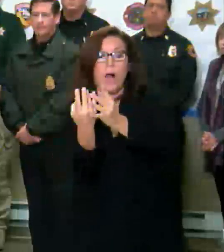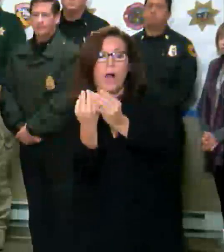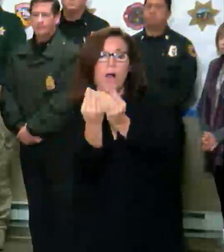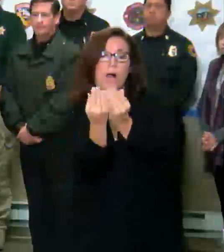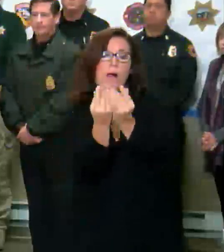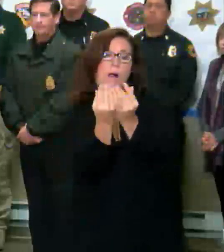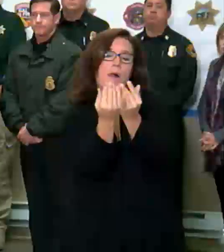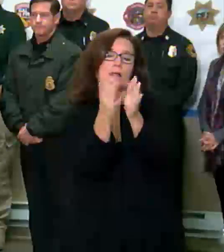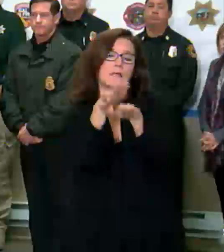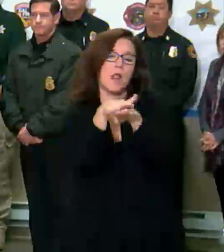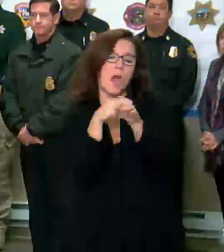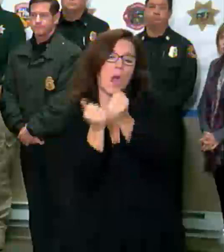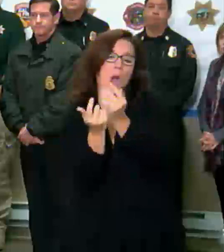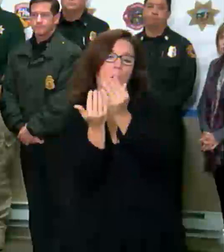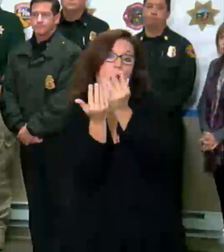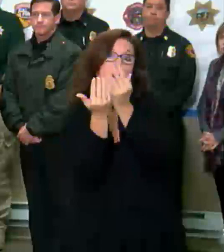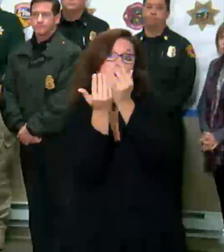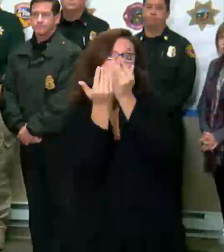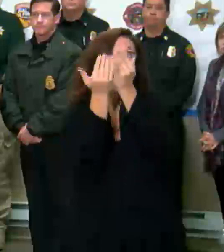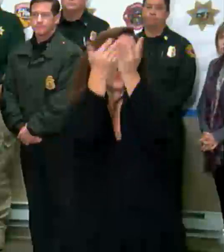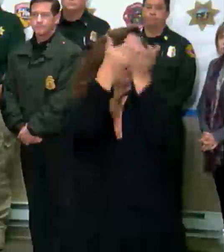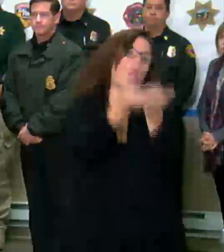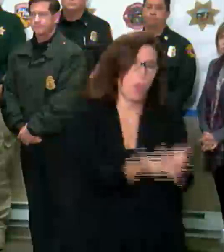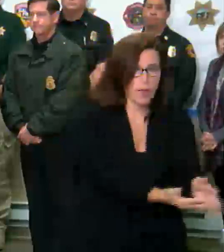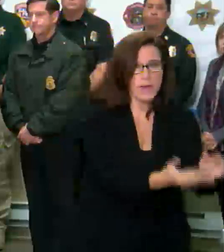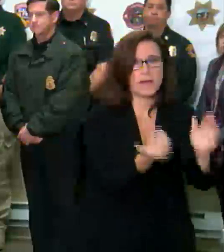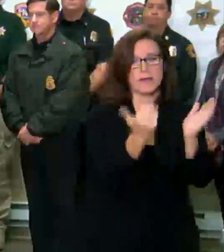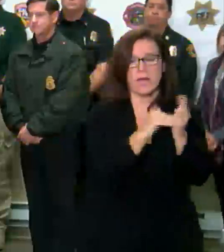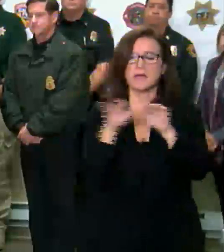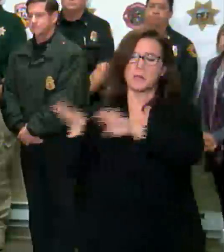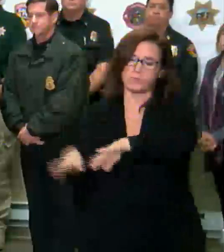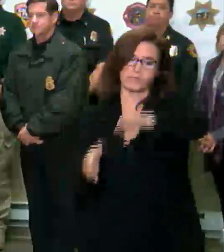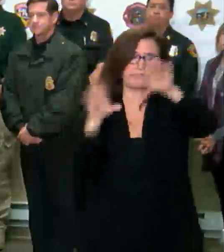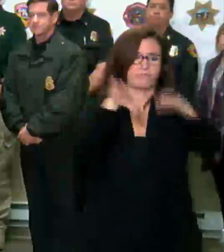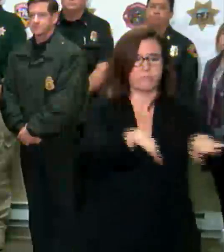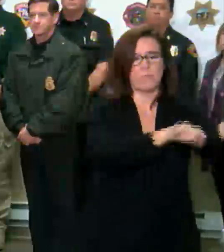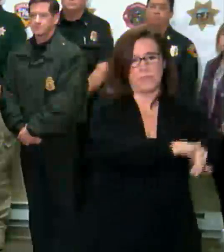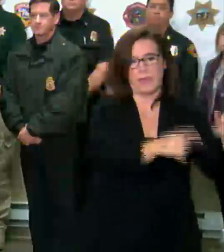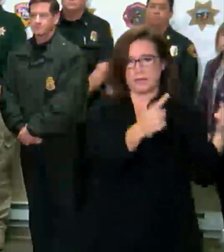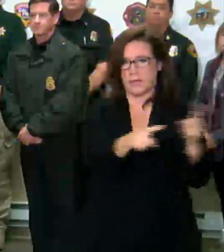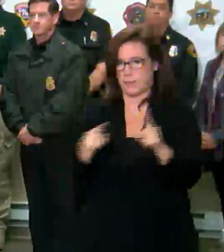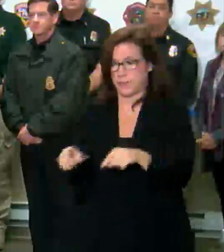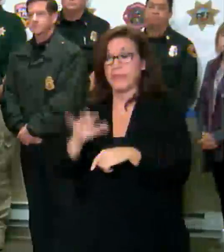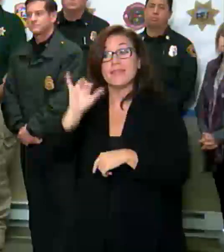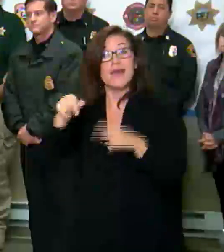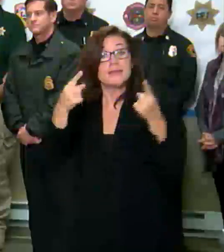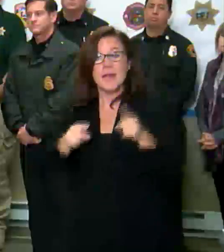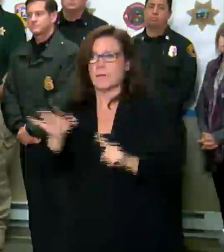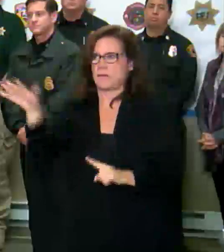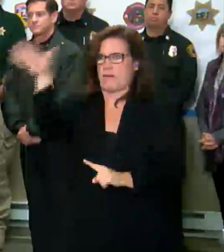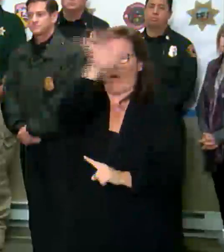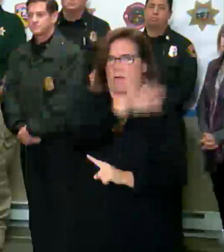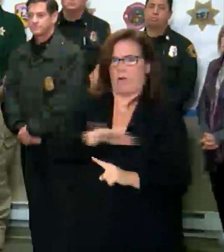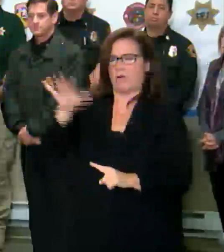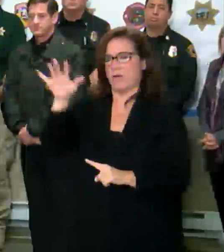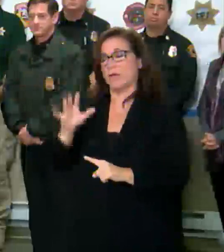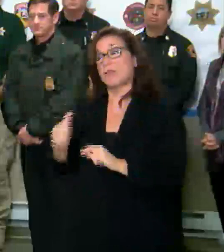sequence of events continues to happen in the back country, on the front country, and in the Sespe